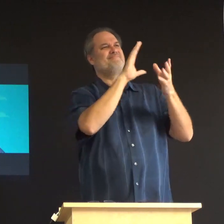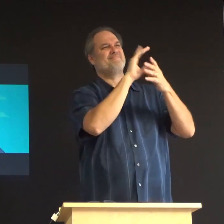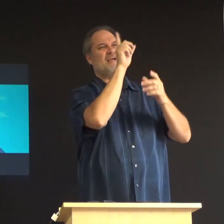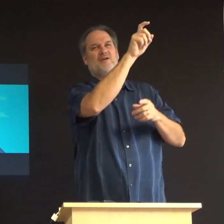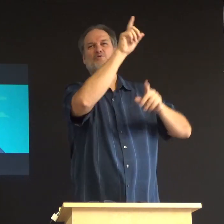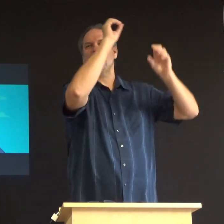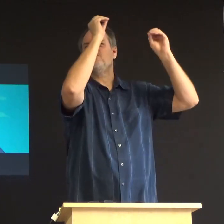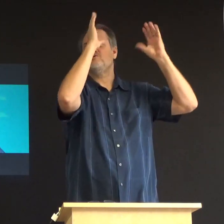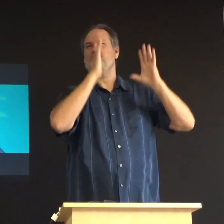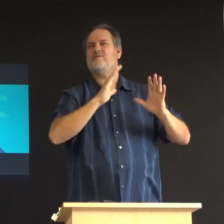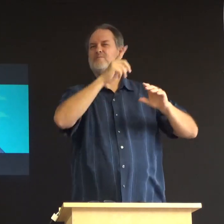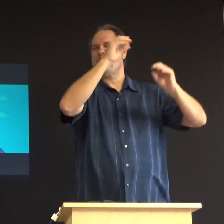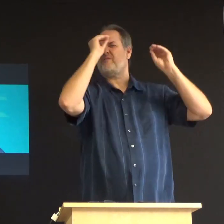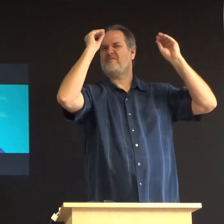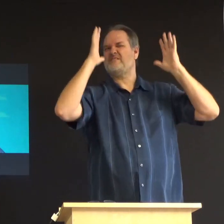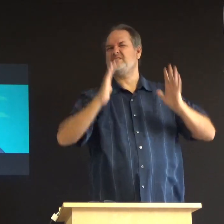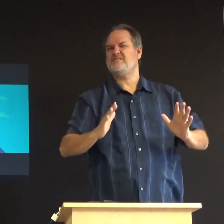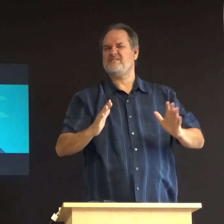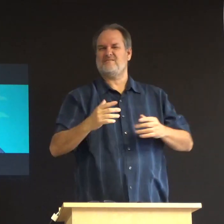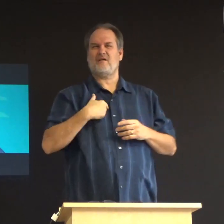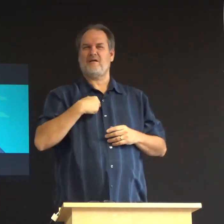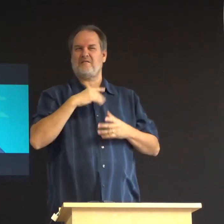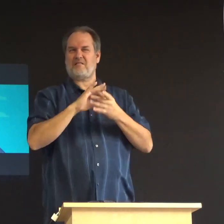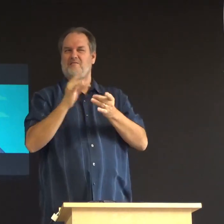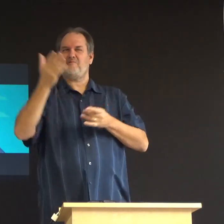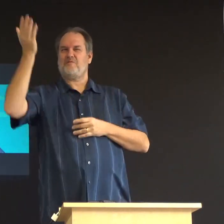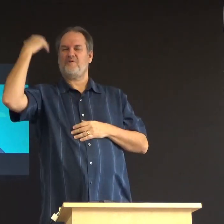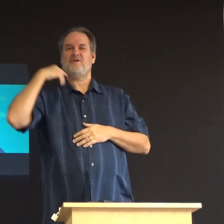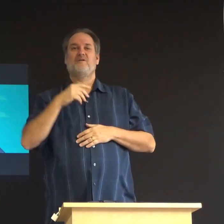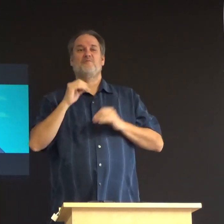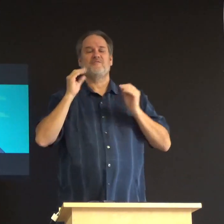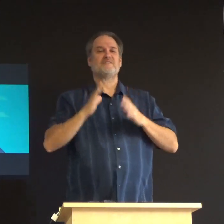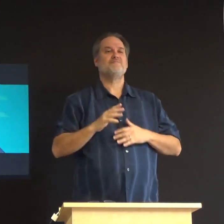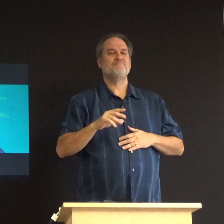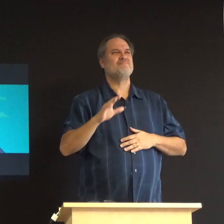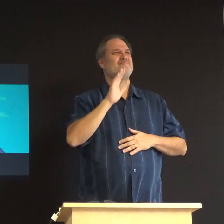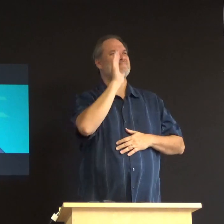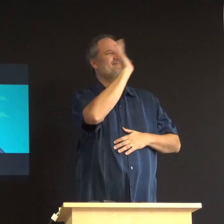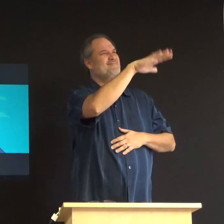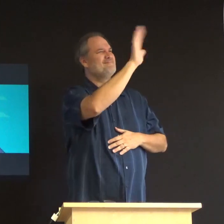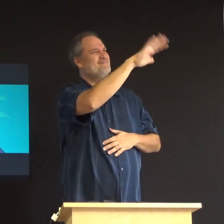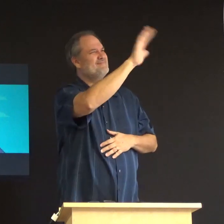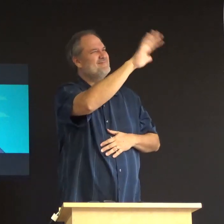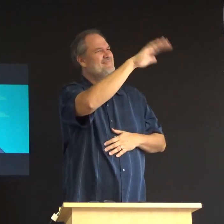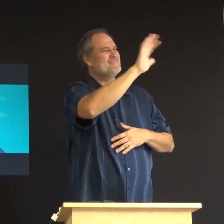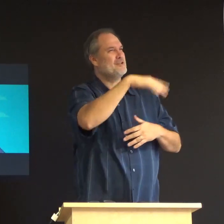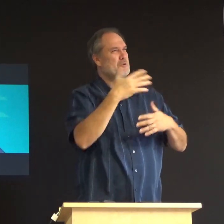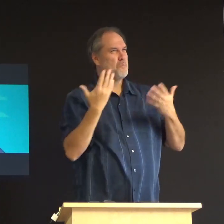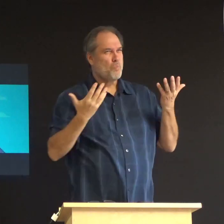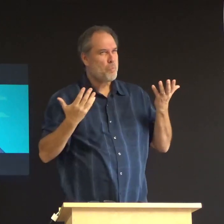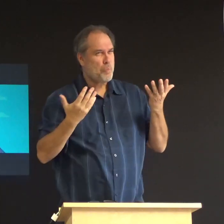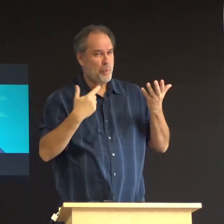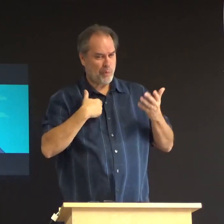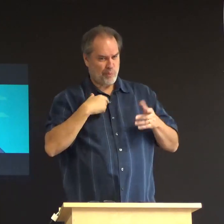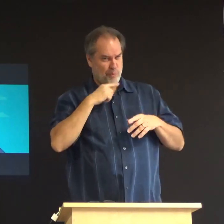R.C. Sproul, one professor, I think I've said that before, he